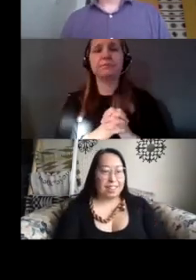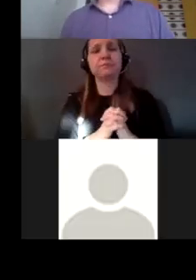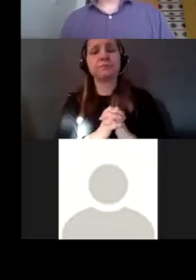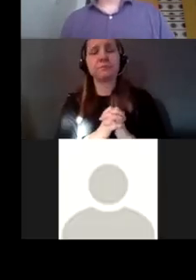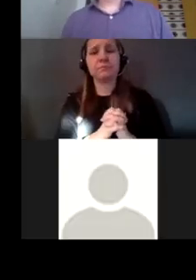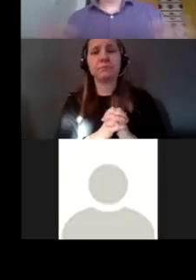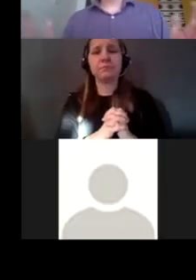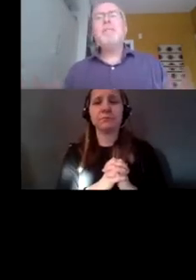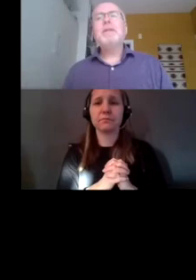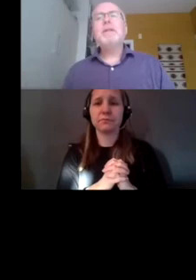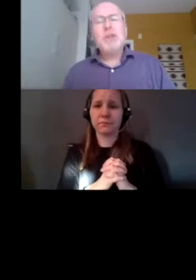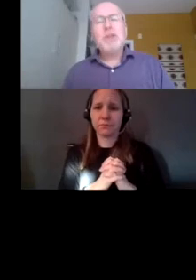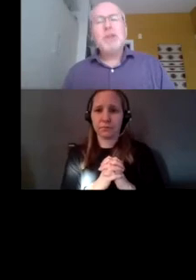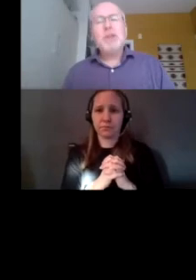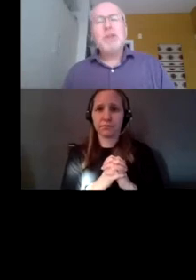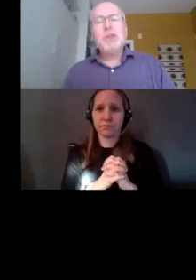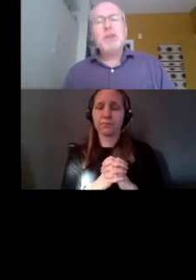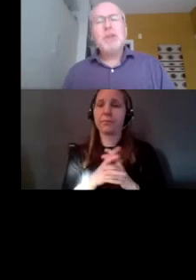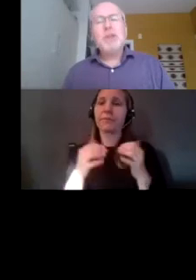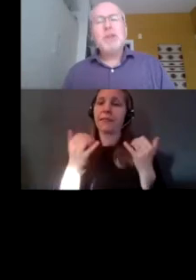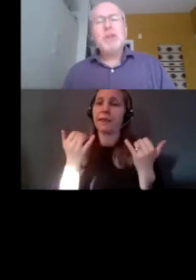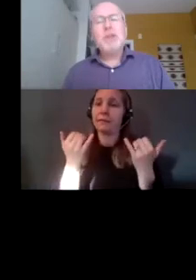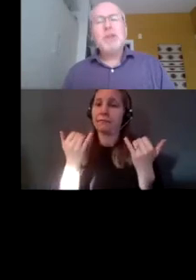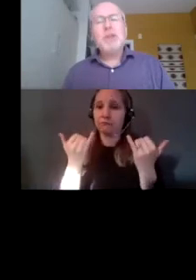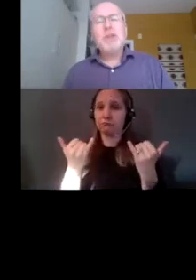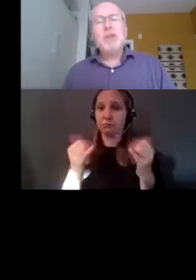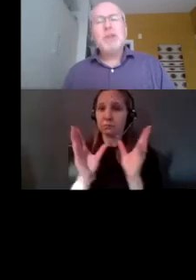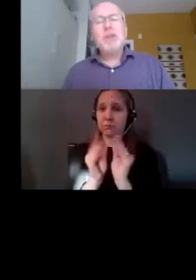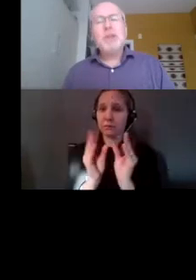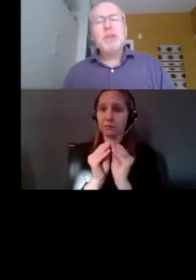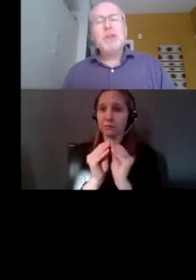I'd like to start by